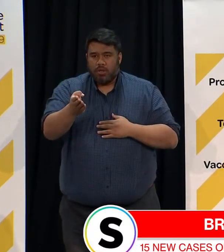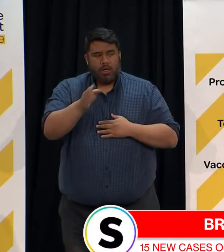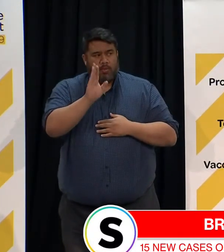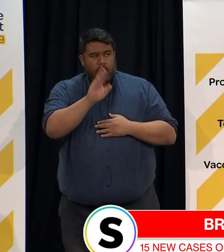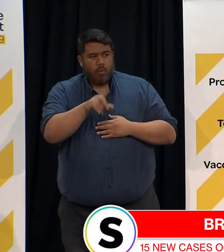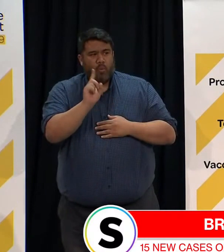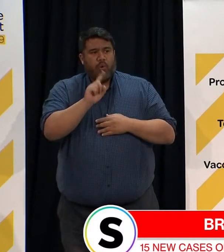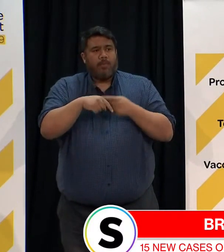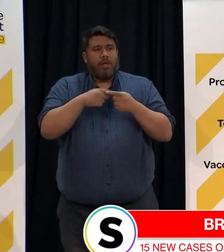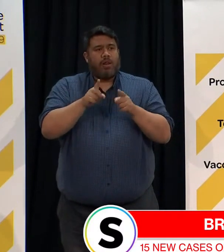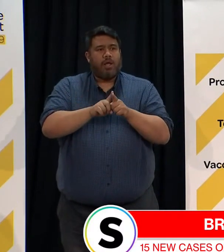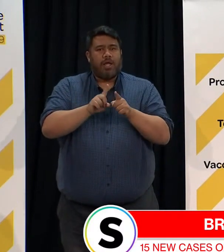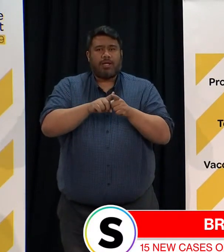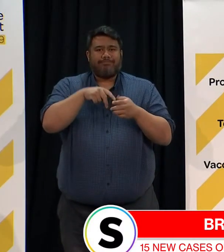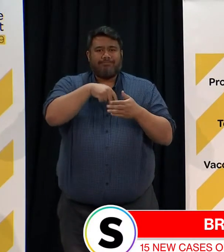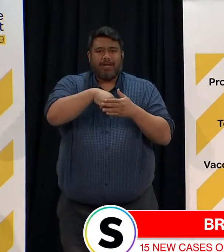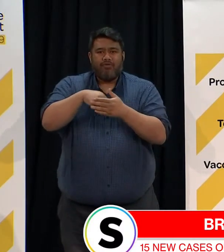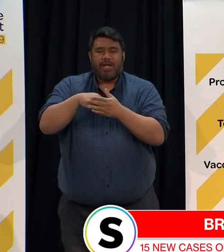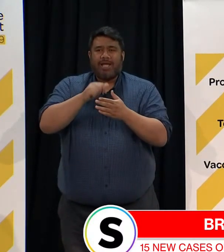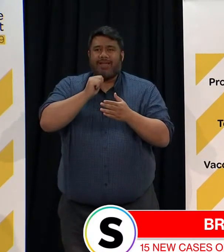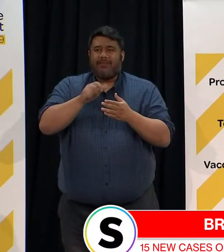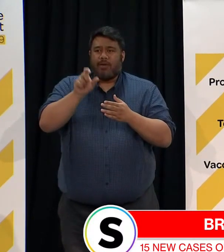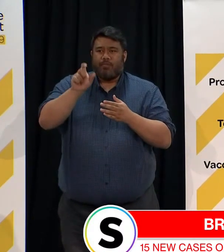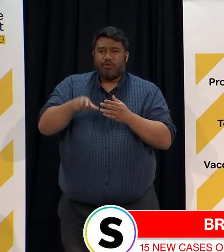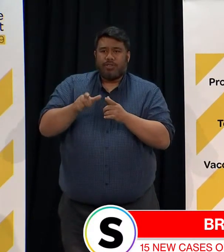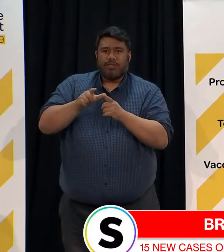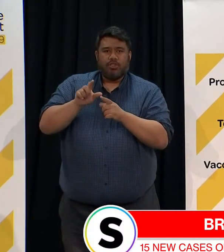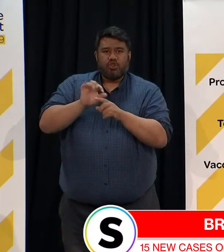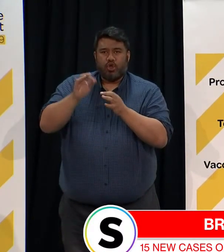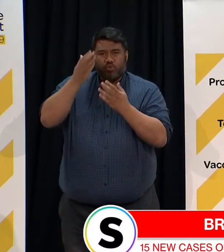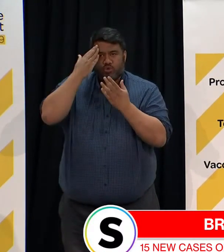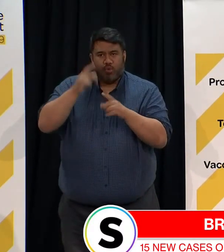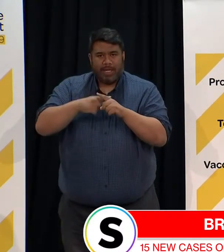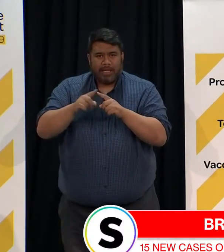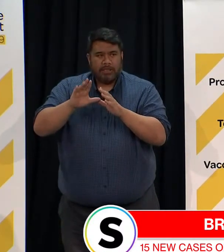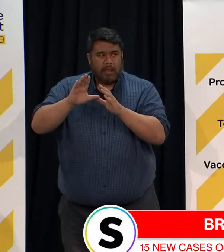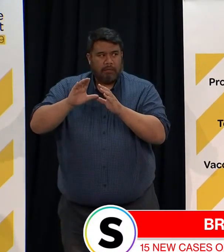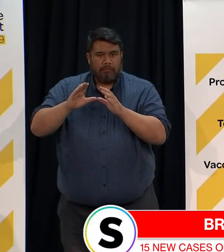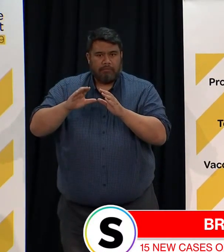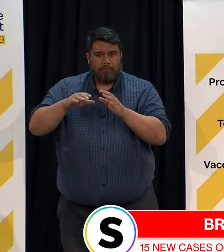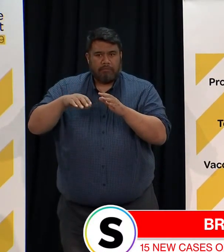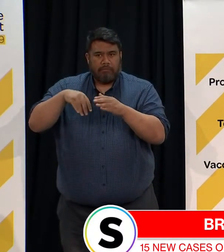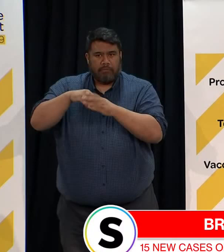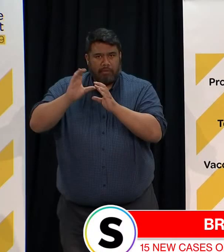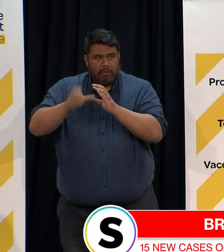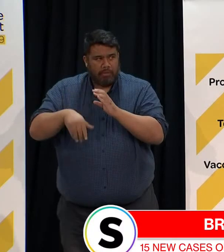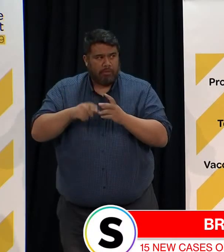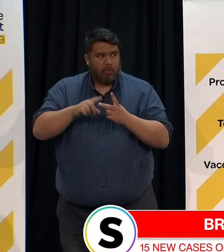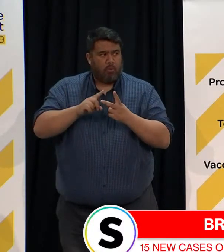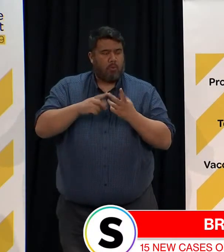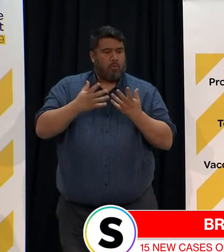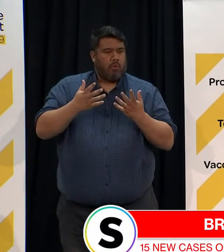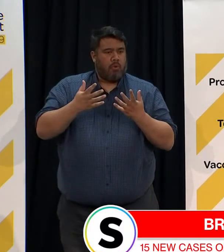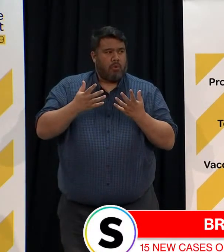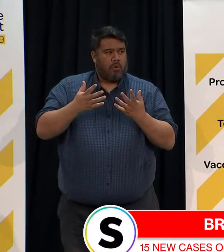language and culture barriers. Are you confident that those issues are adequately addressed through the staff who are at MIQ when we're dealing with a